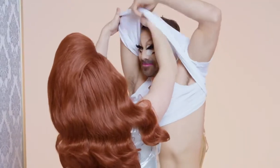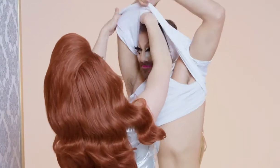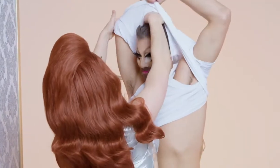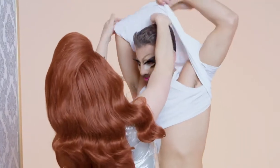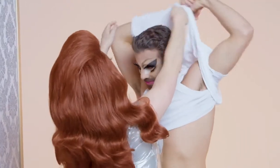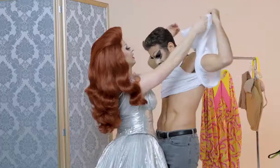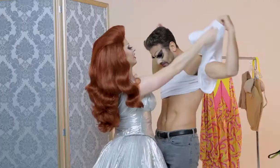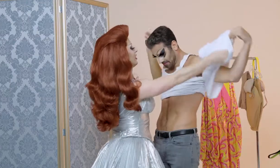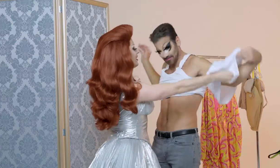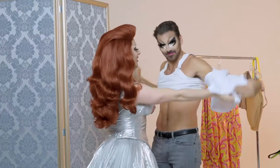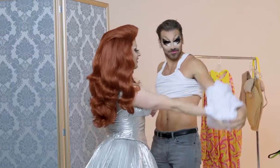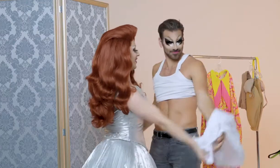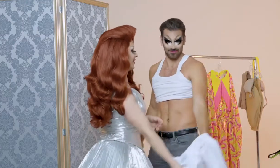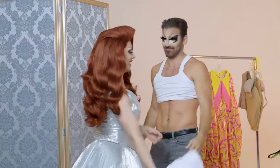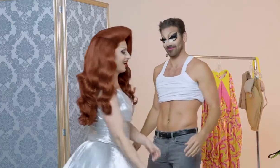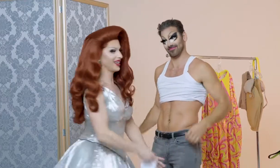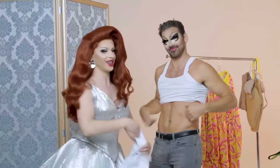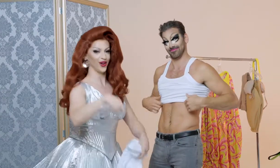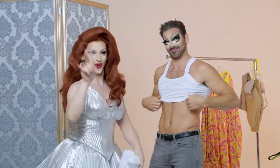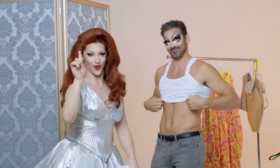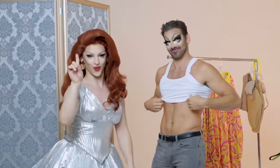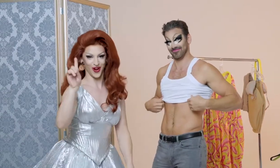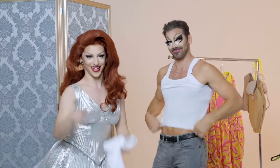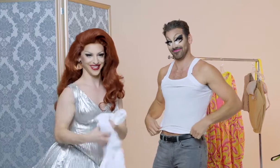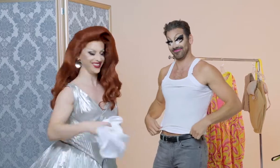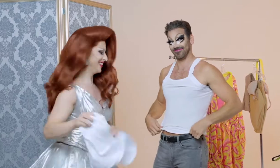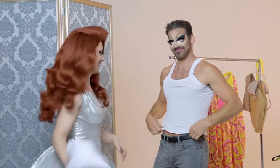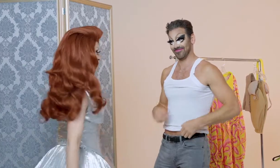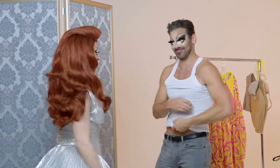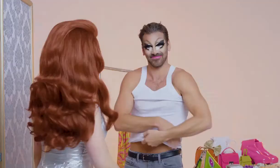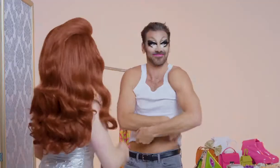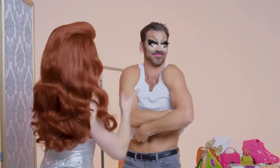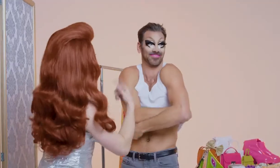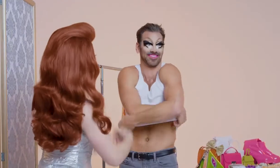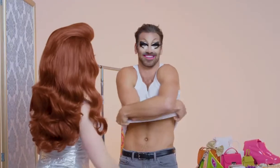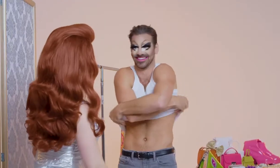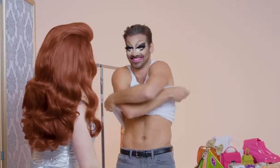there we go. Okay. One. Okay, you could do the next one.